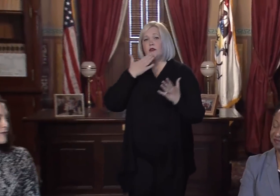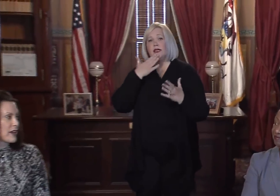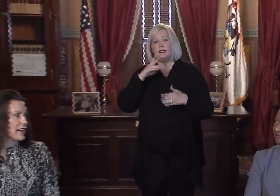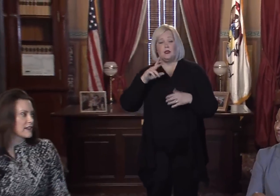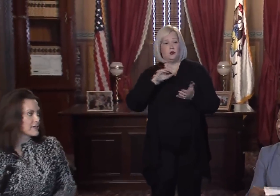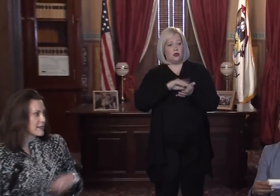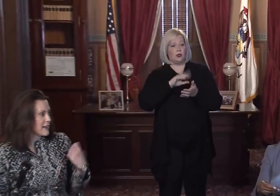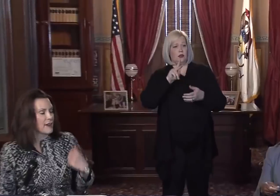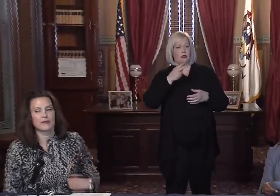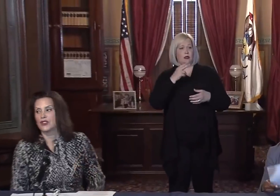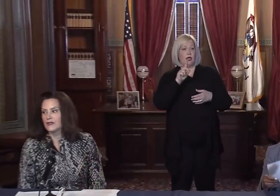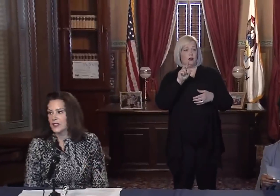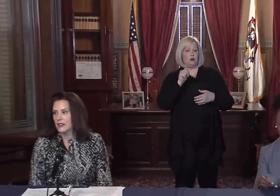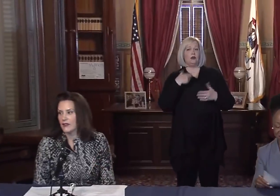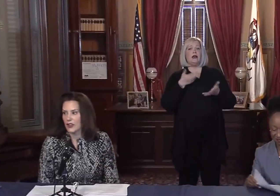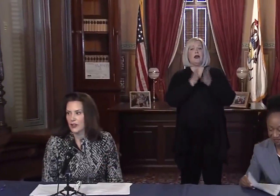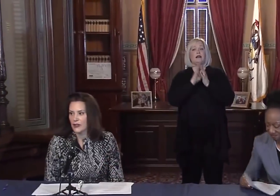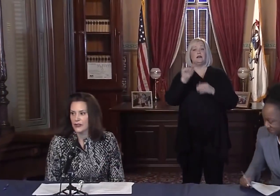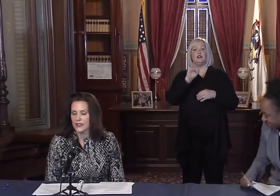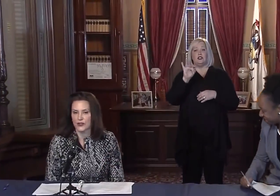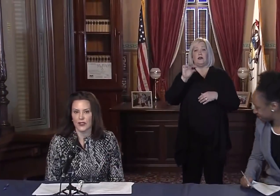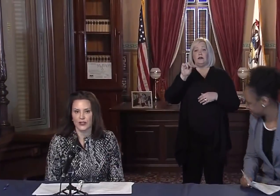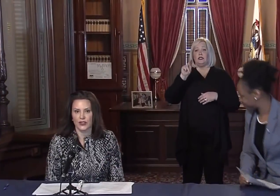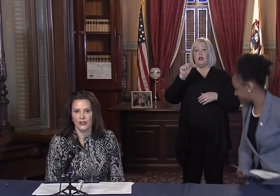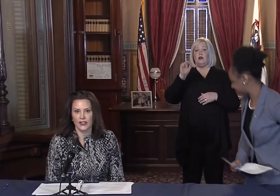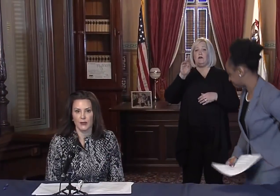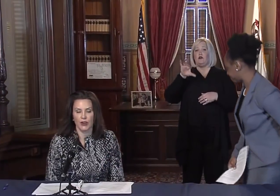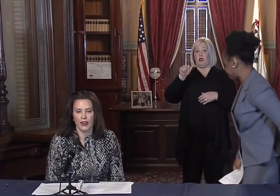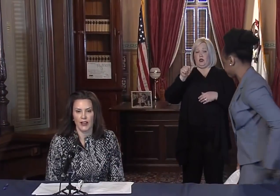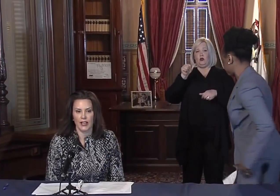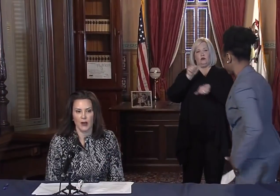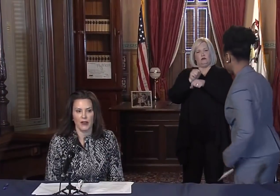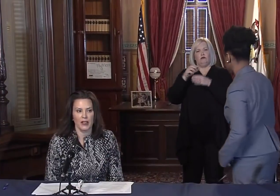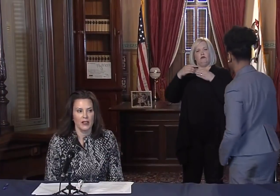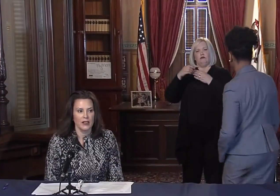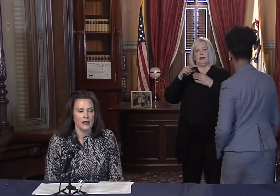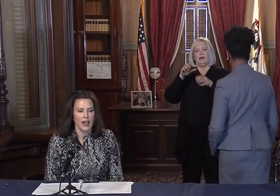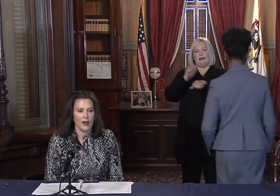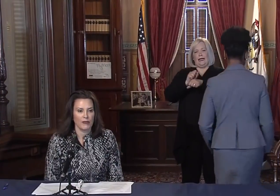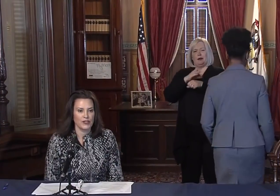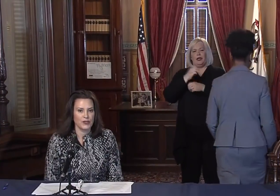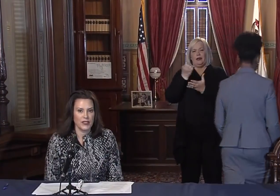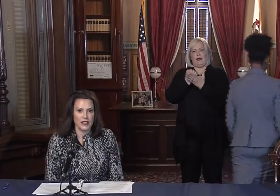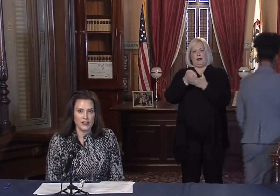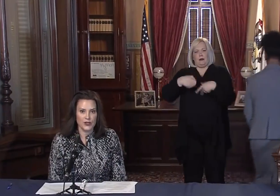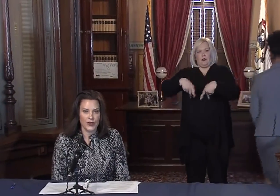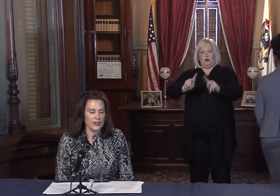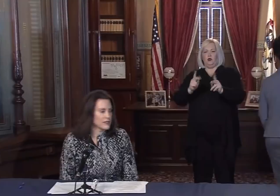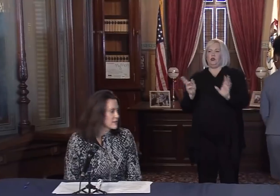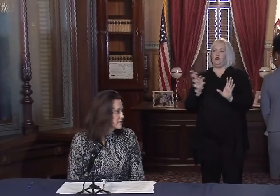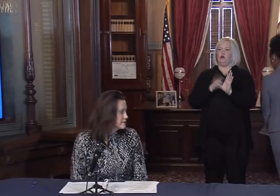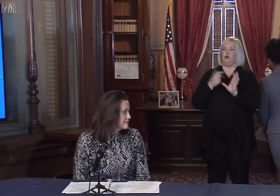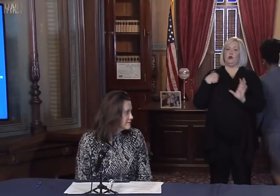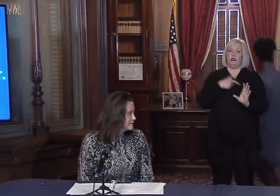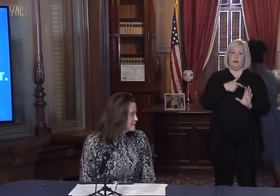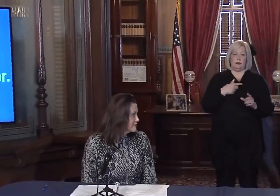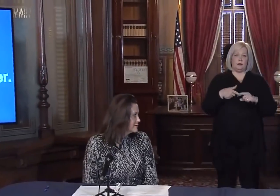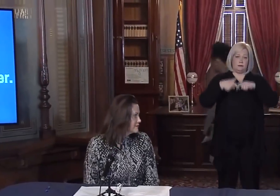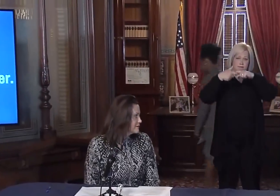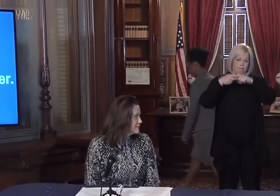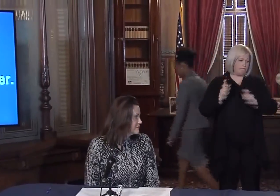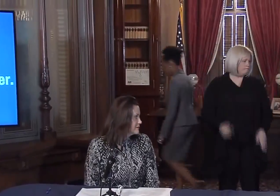Khaldun. Now I'm going to ask Jeff Donofrio, who is the Director of Labor and Economic Opportunity, to join us.